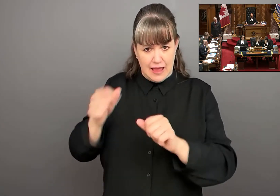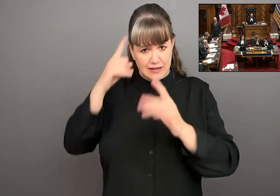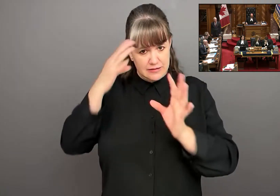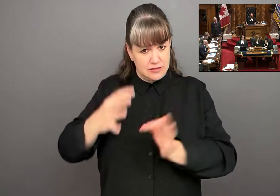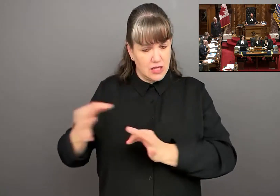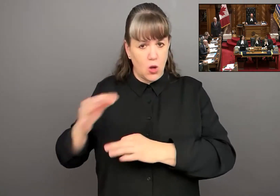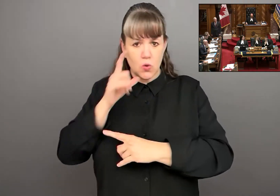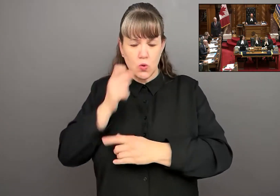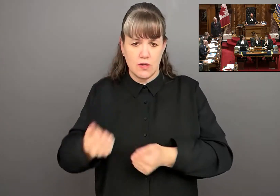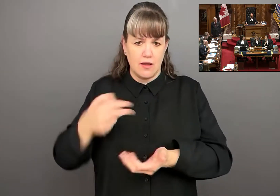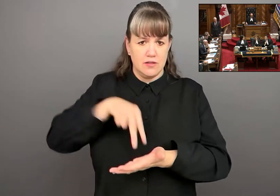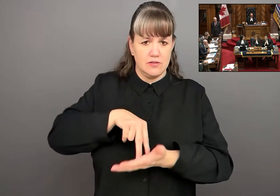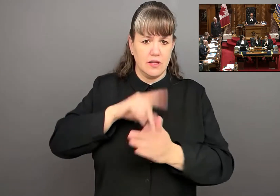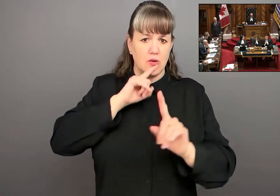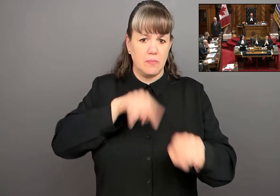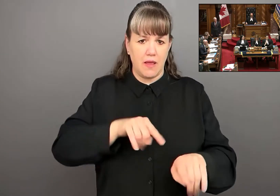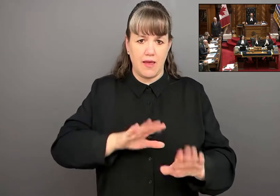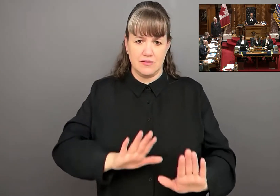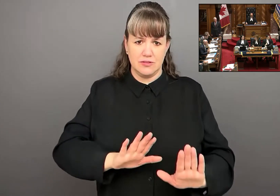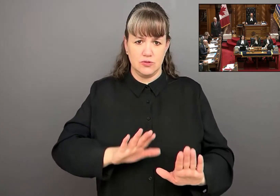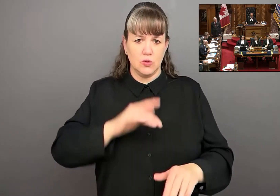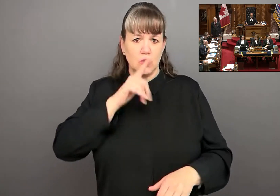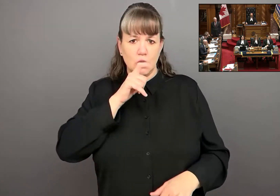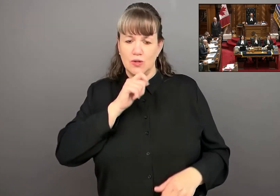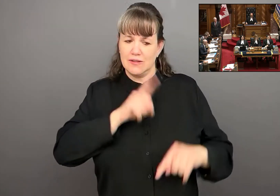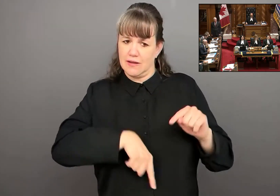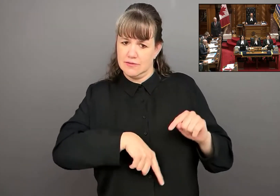period. Next is Madam Clerk.